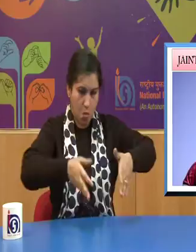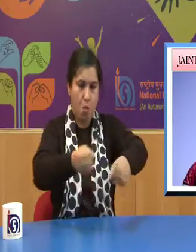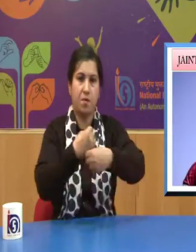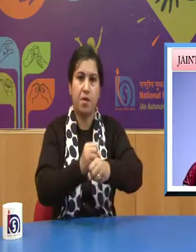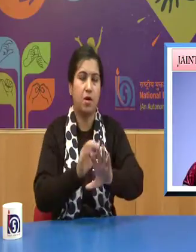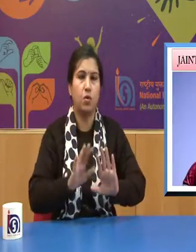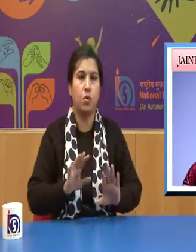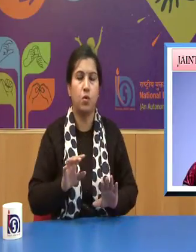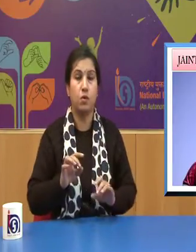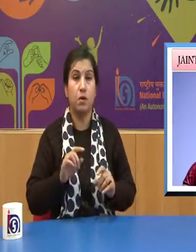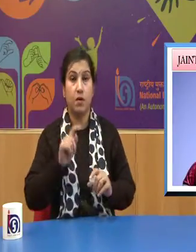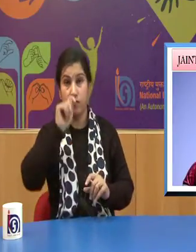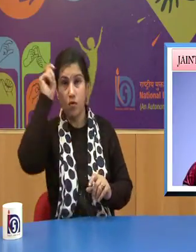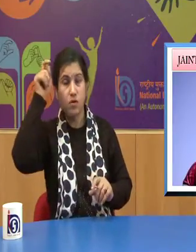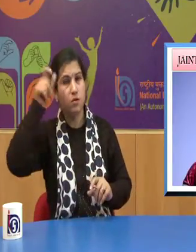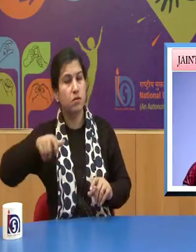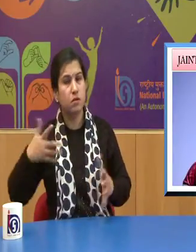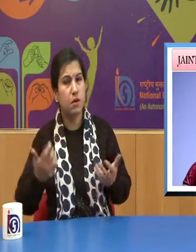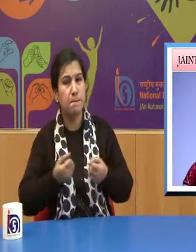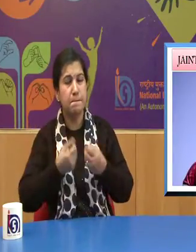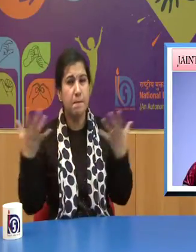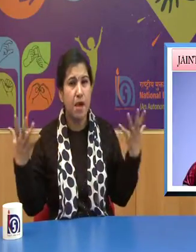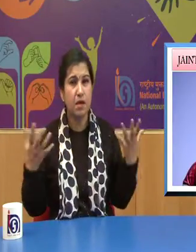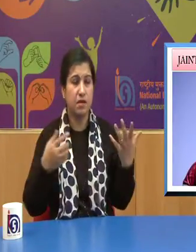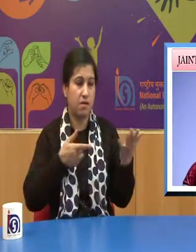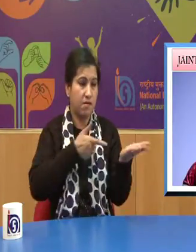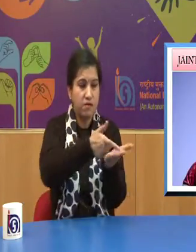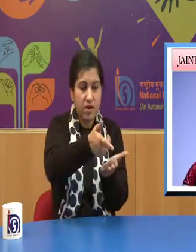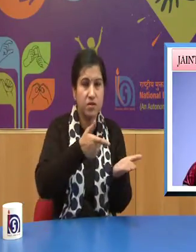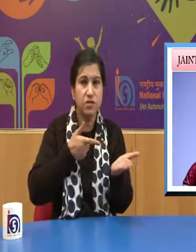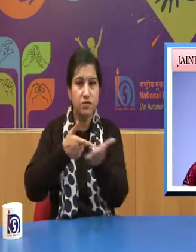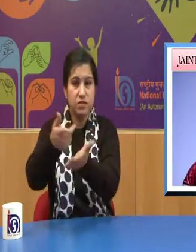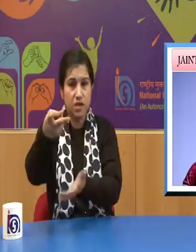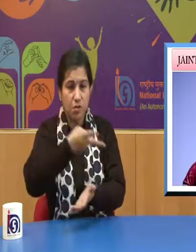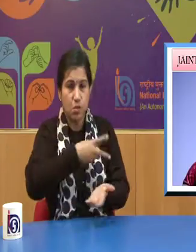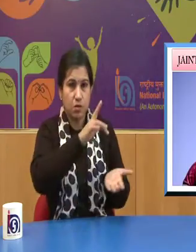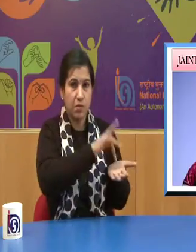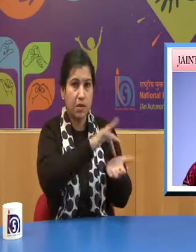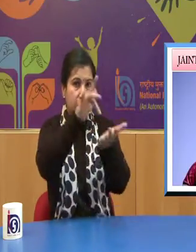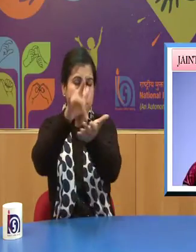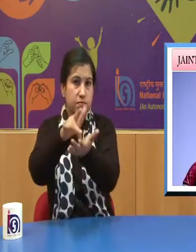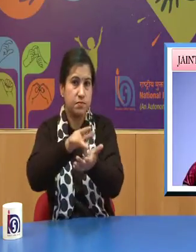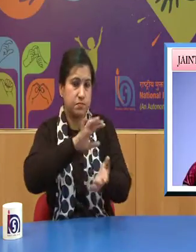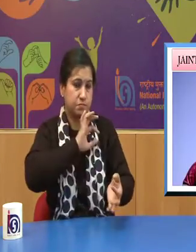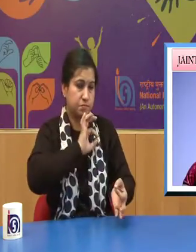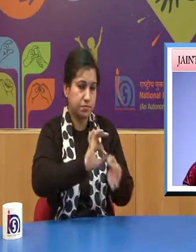The British reacted by burning several Garo and Jaintia villages.